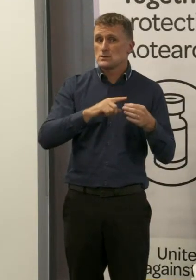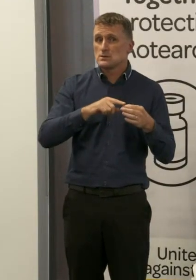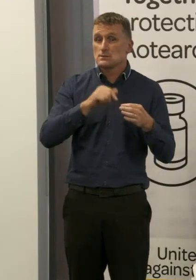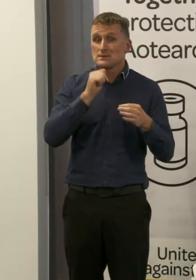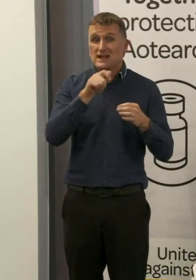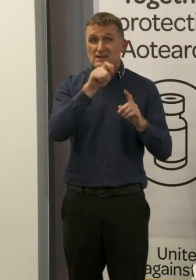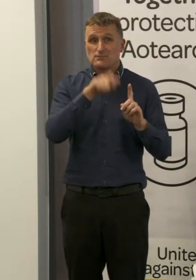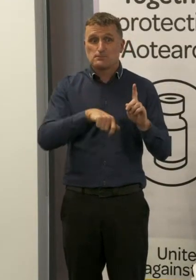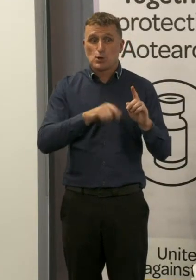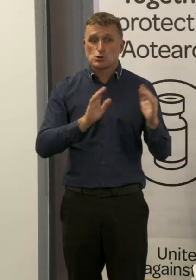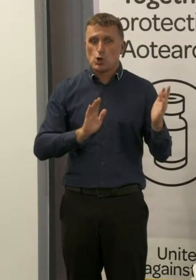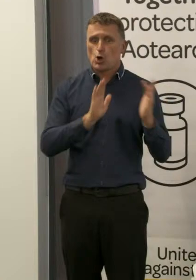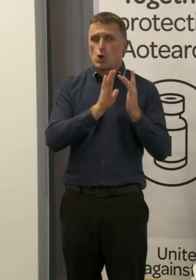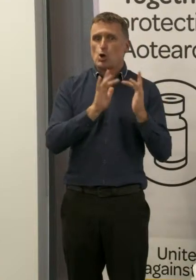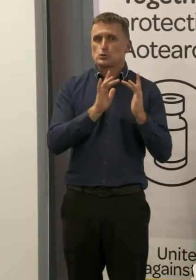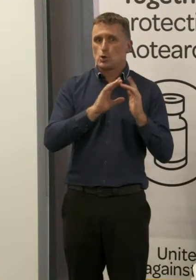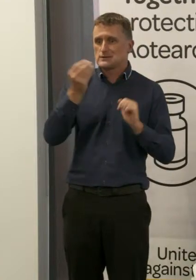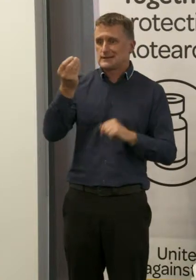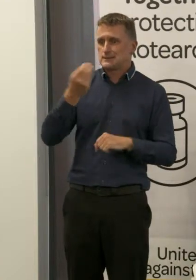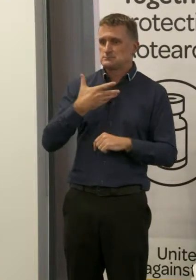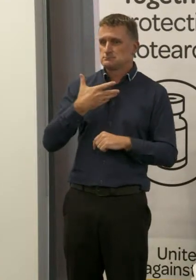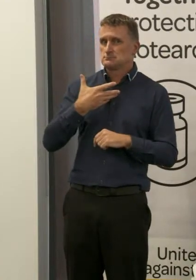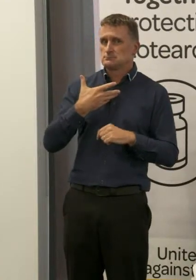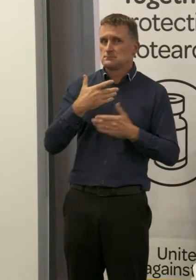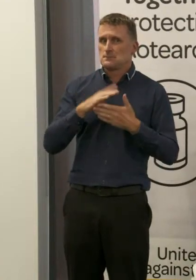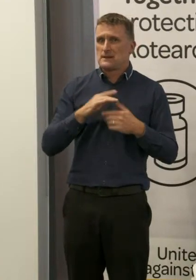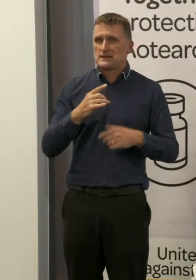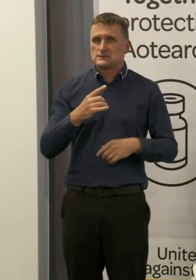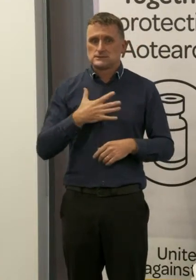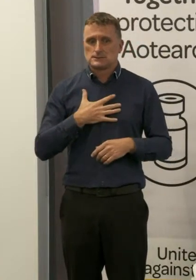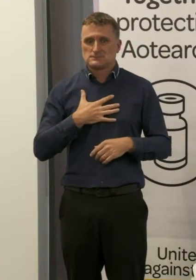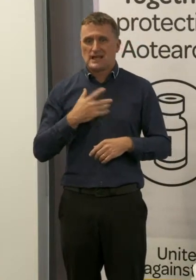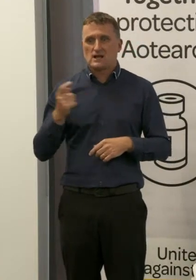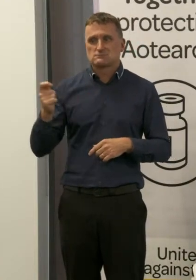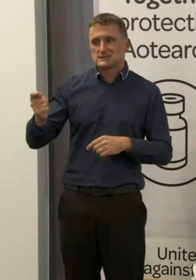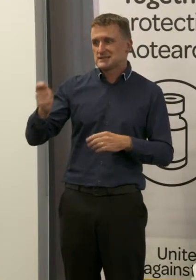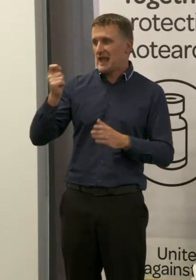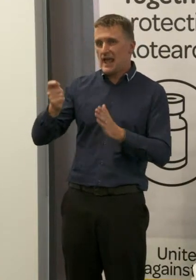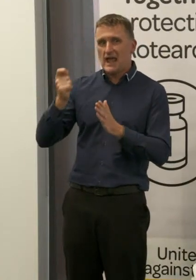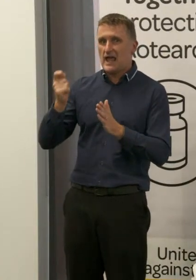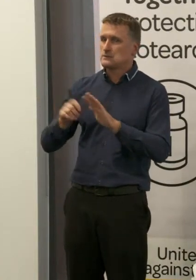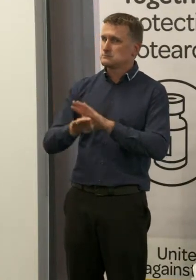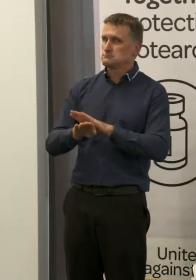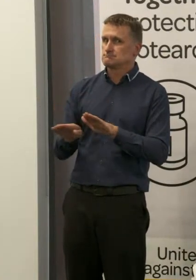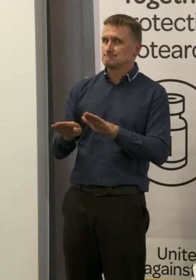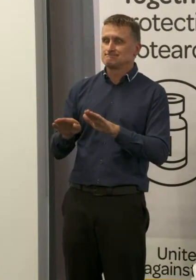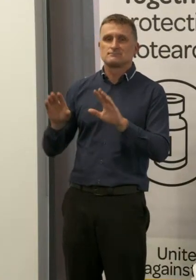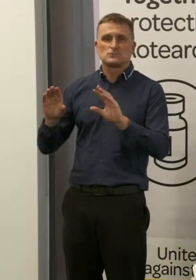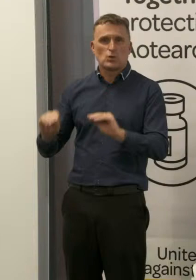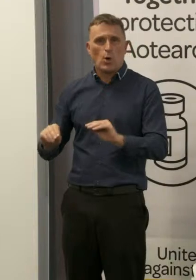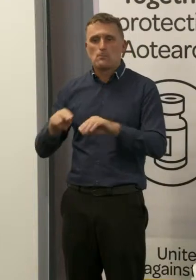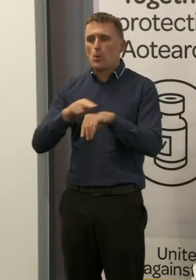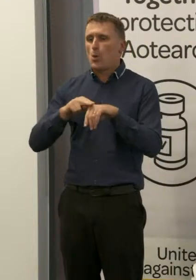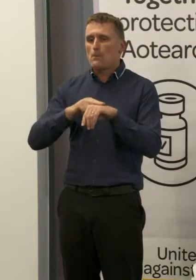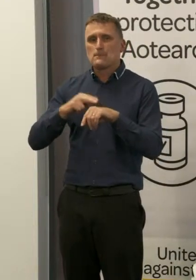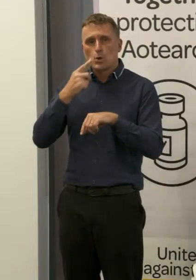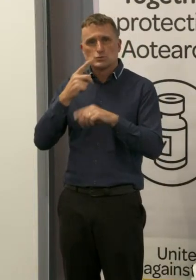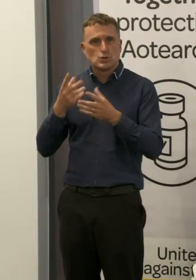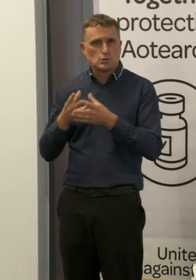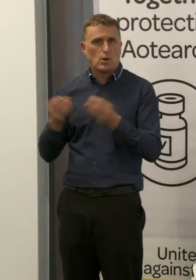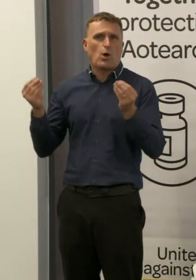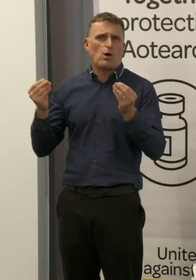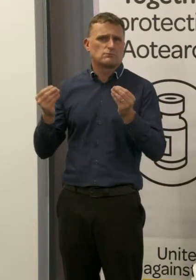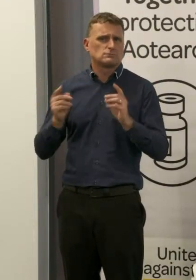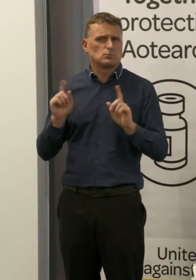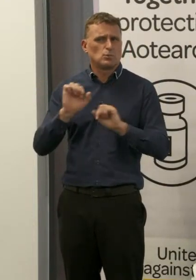to self-isolate. For that reason, they may choose not to scan in or turn the Bluetooth off. What would you say to those people? Yeah, what I would say to those people